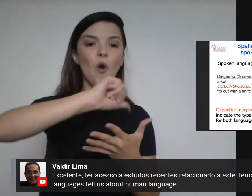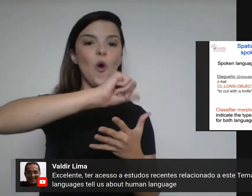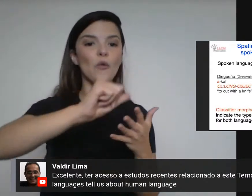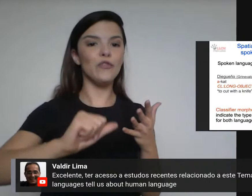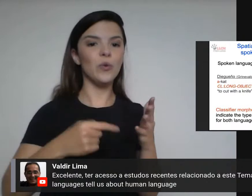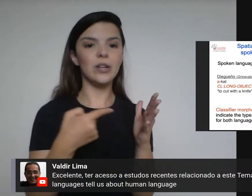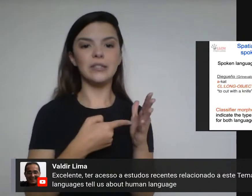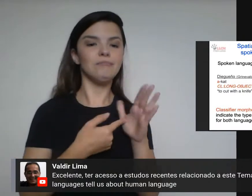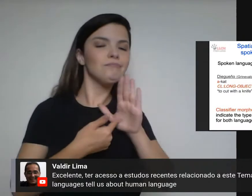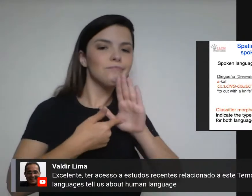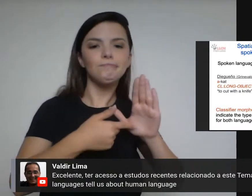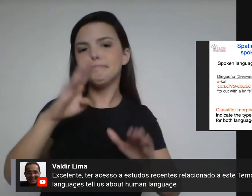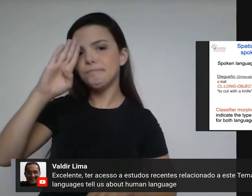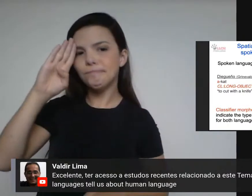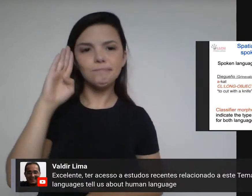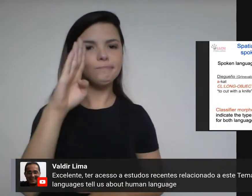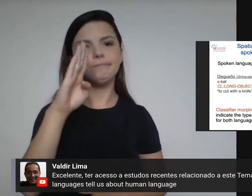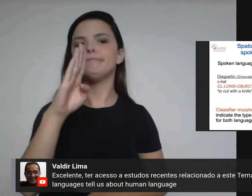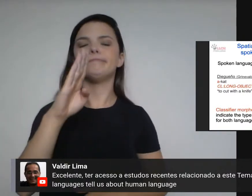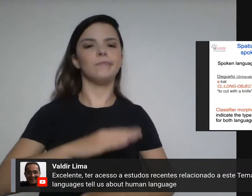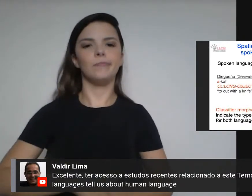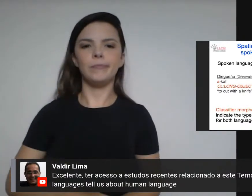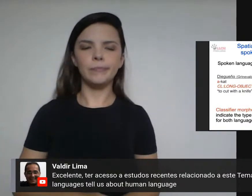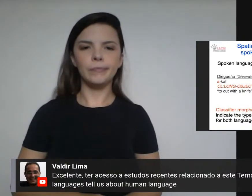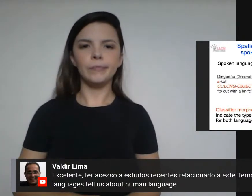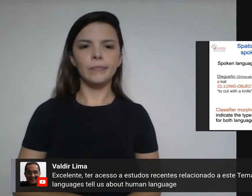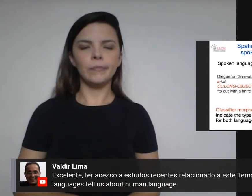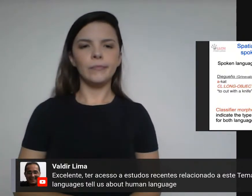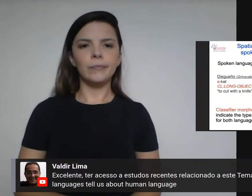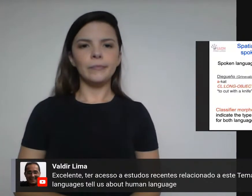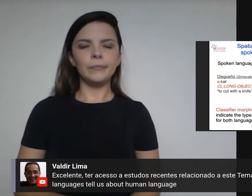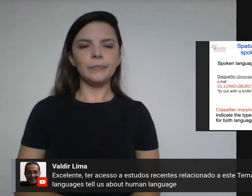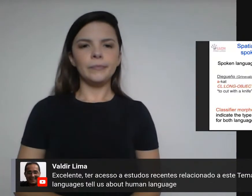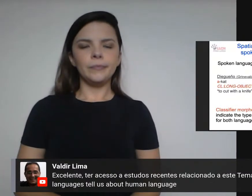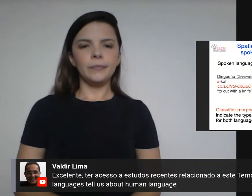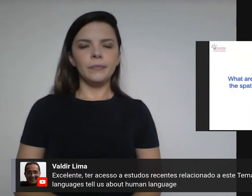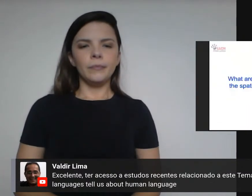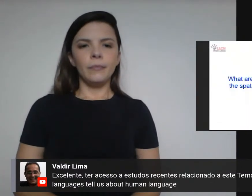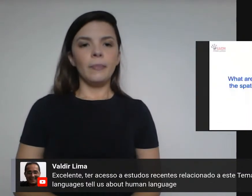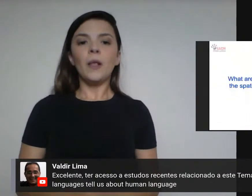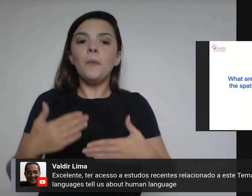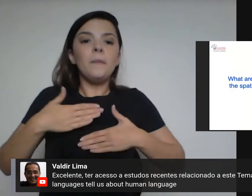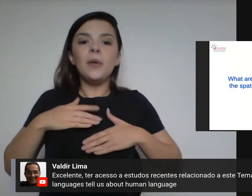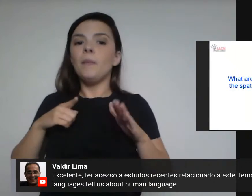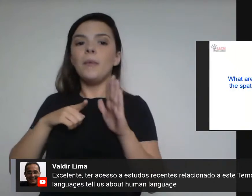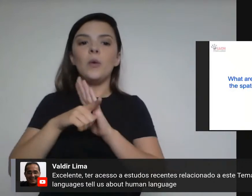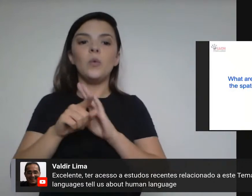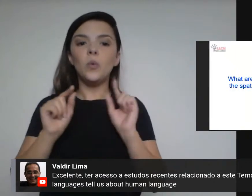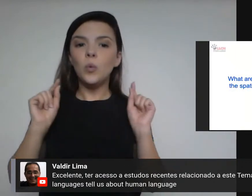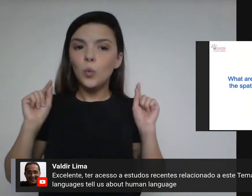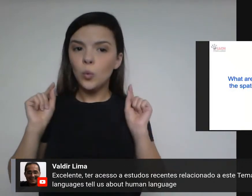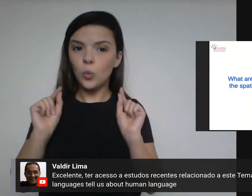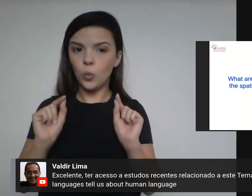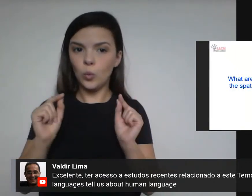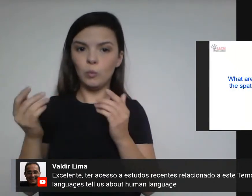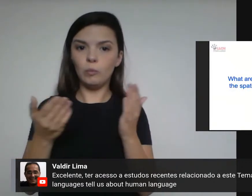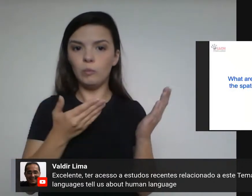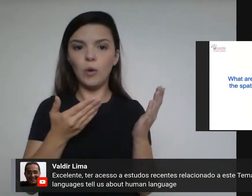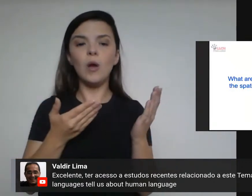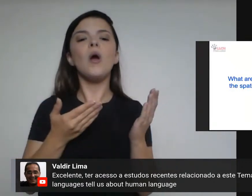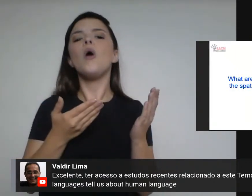a closed class morpheme. Okay. So my question is, what are the